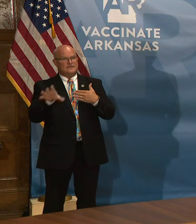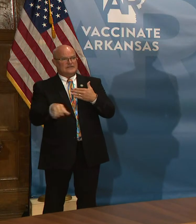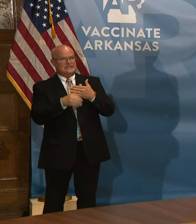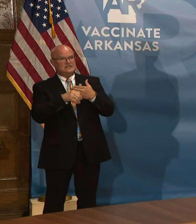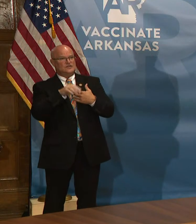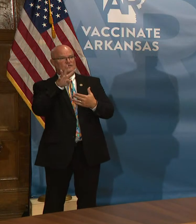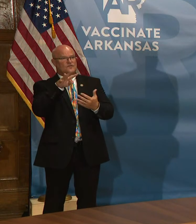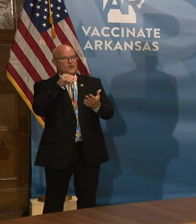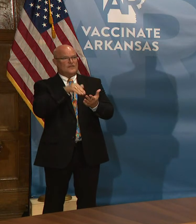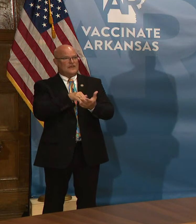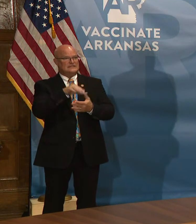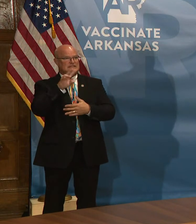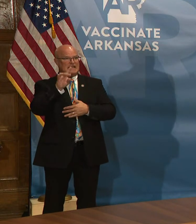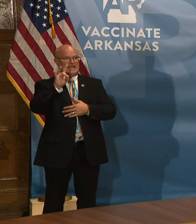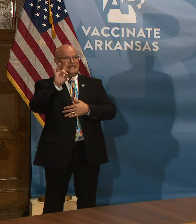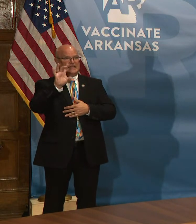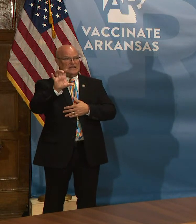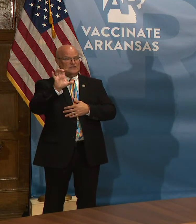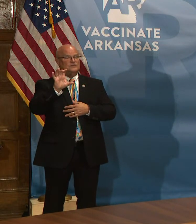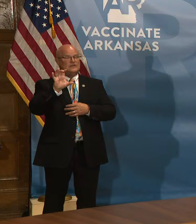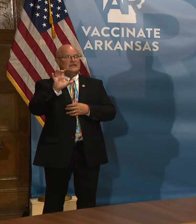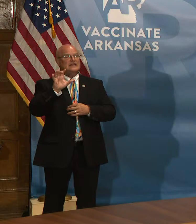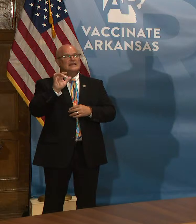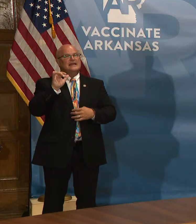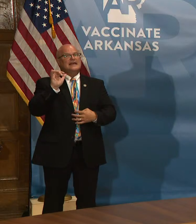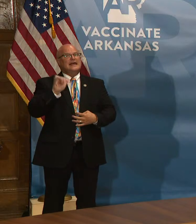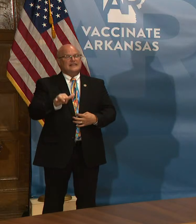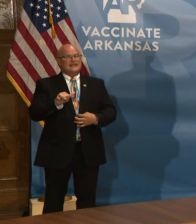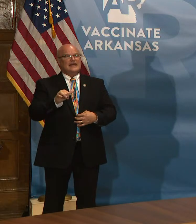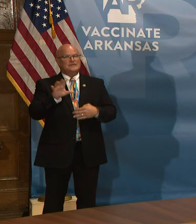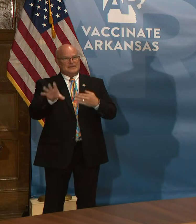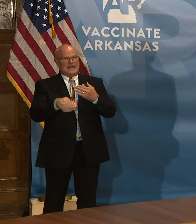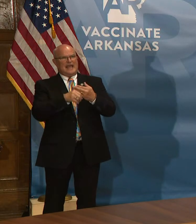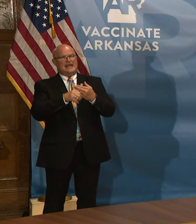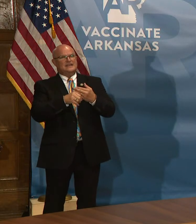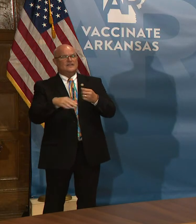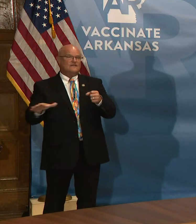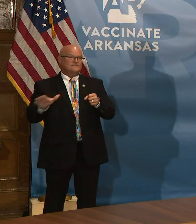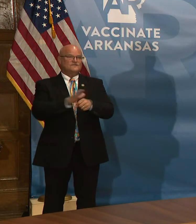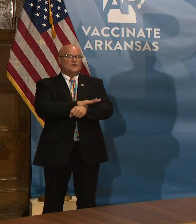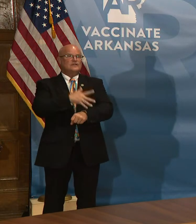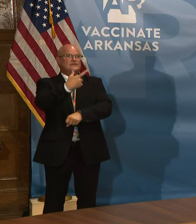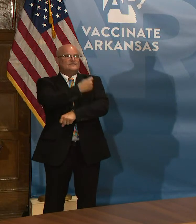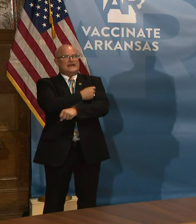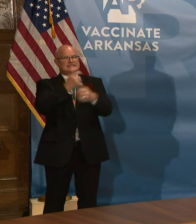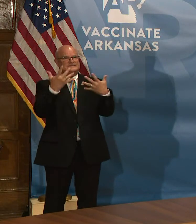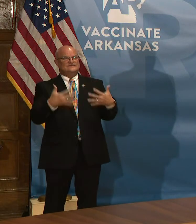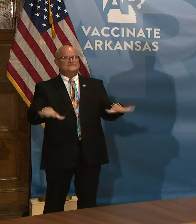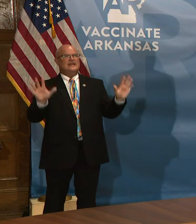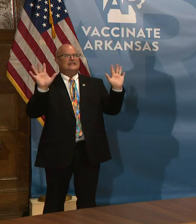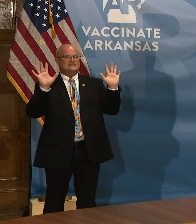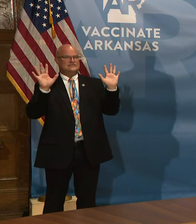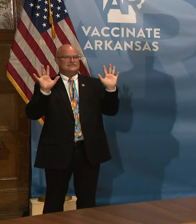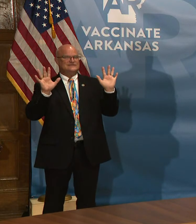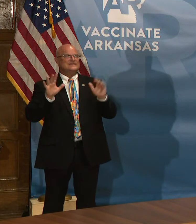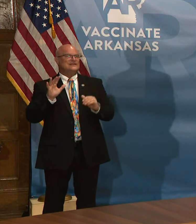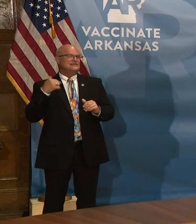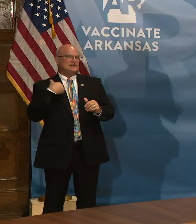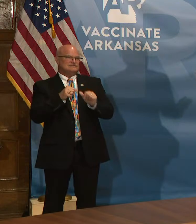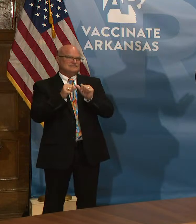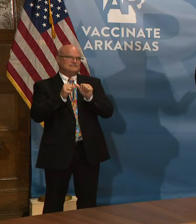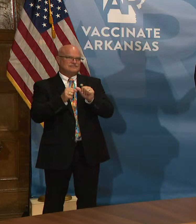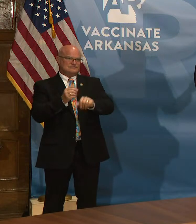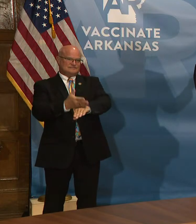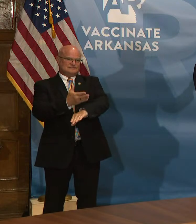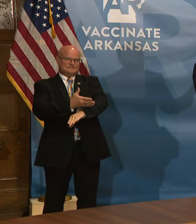additional 4,800 that have been added to the fully immunized list. So we're continuing to